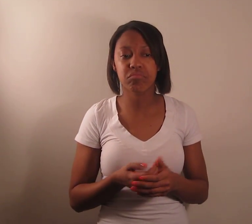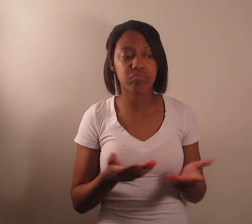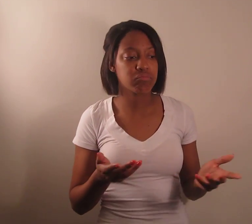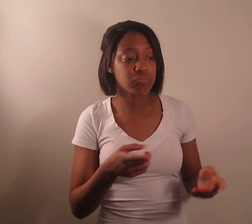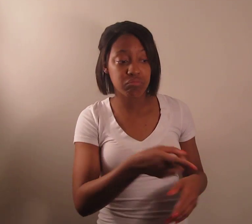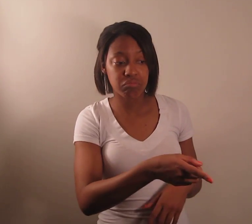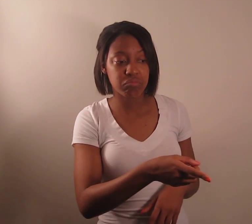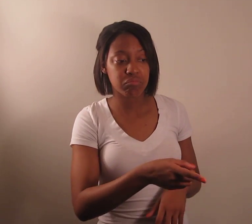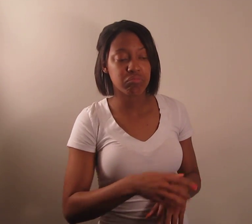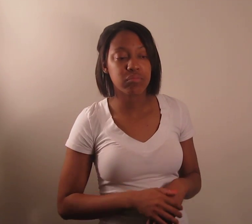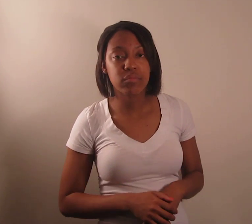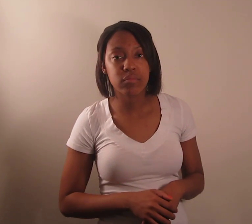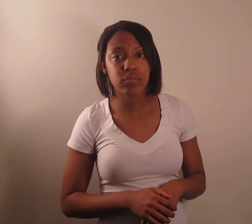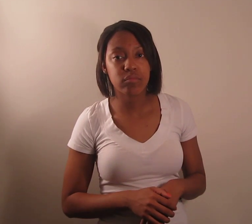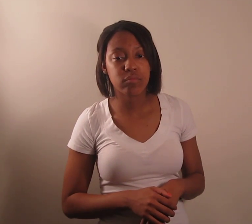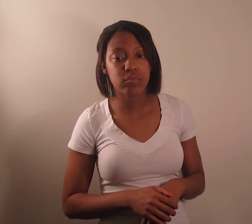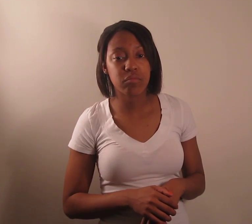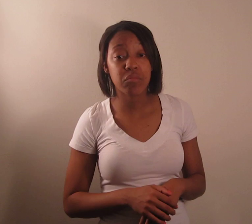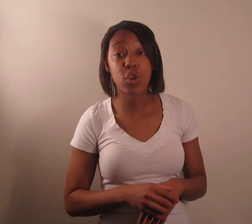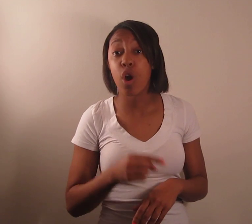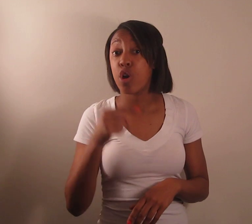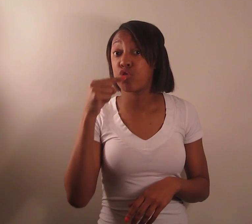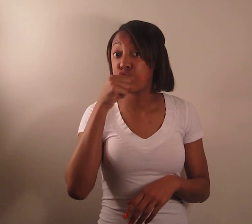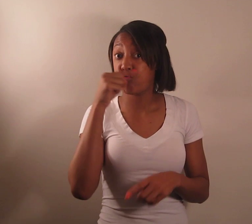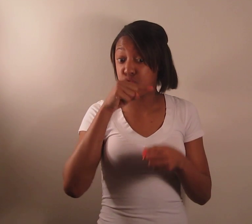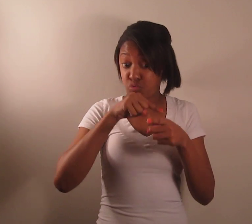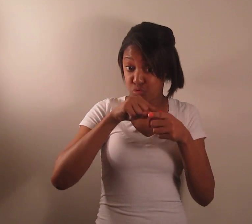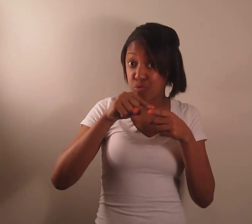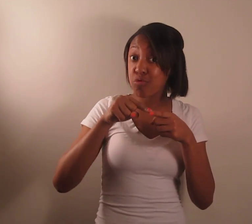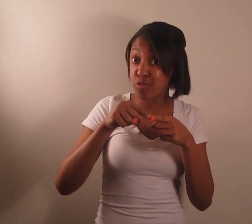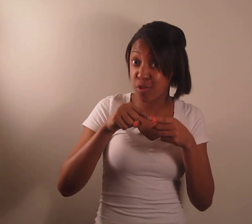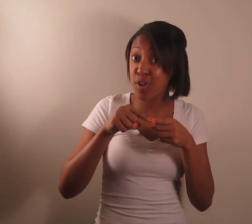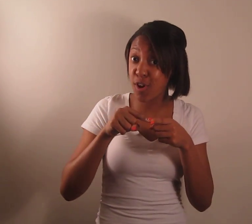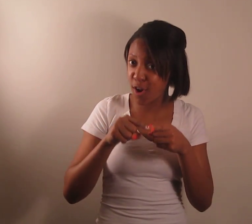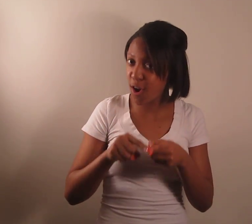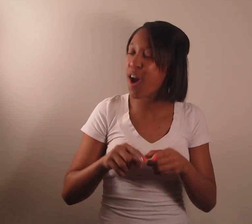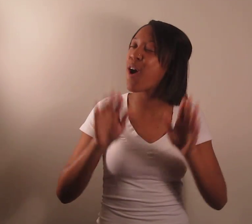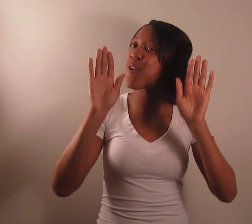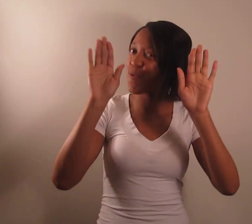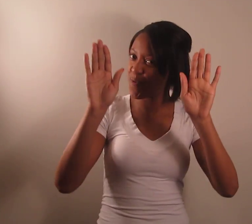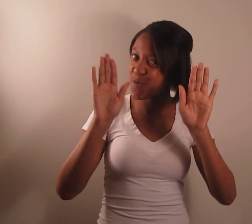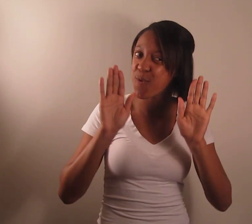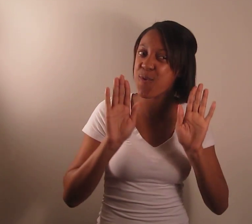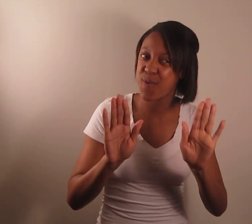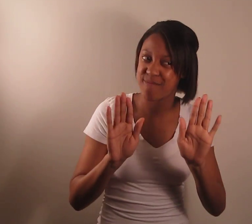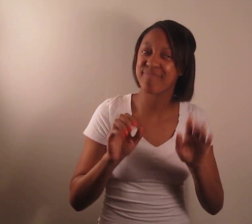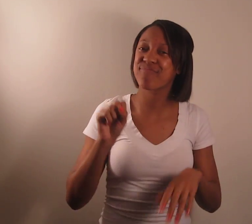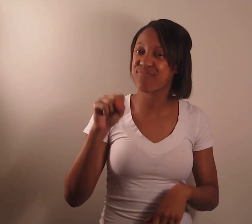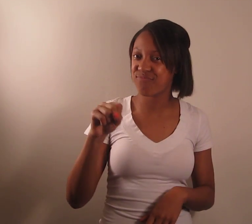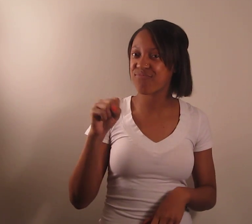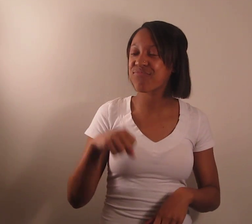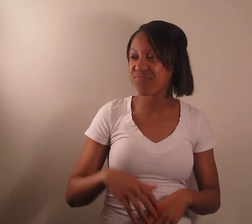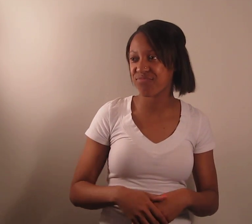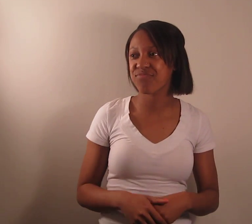Angel? Toothpaste. That's great. Are there any other